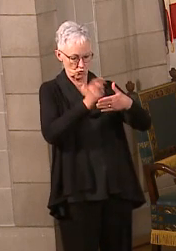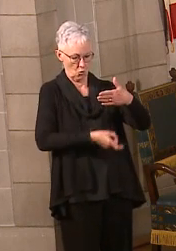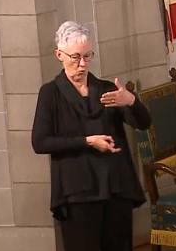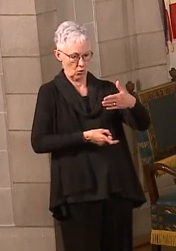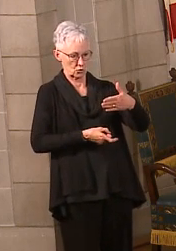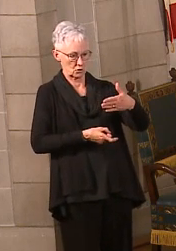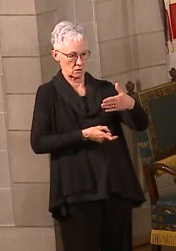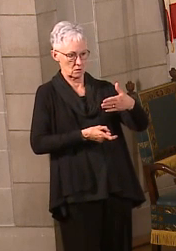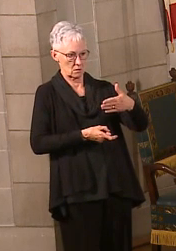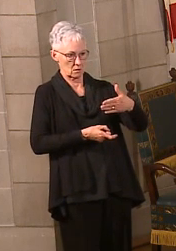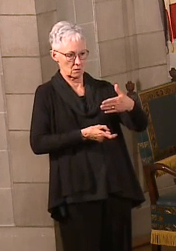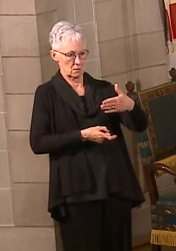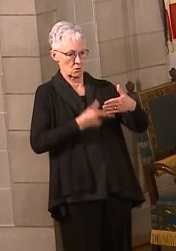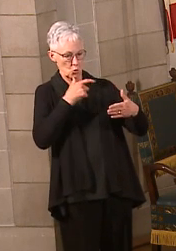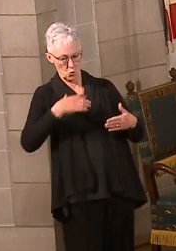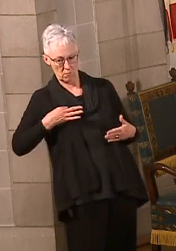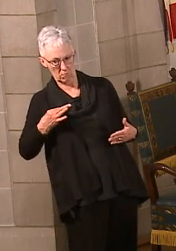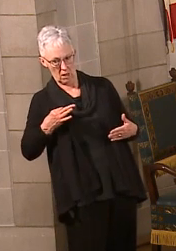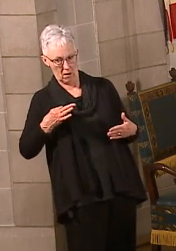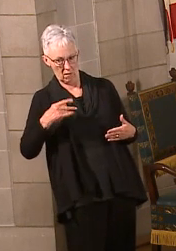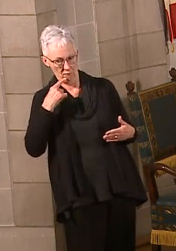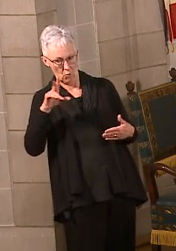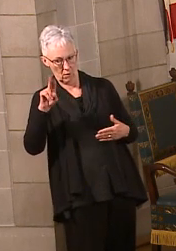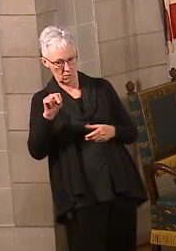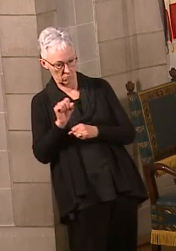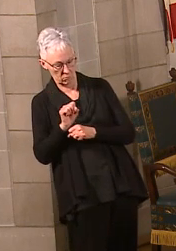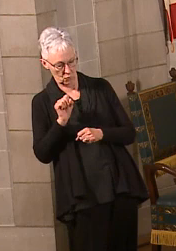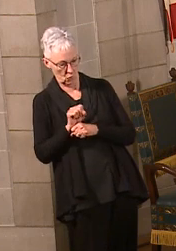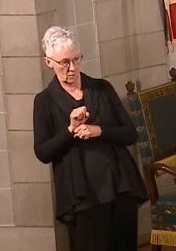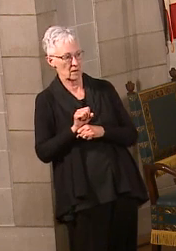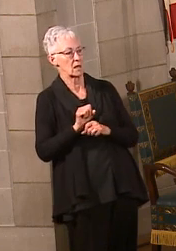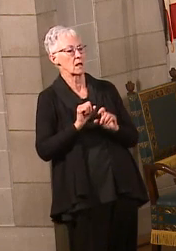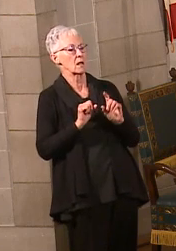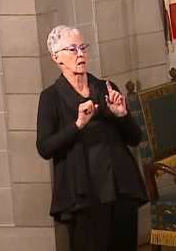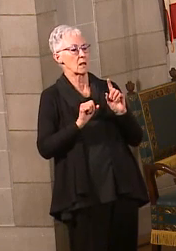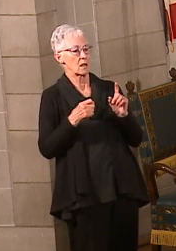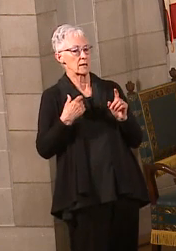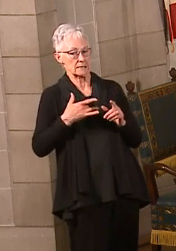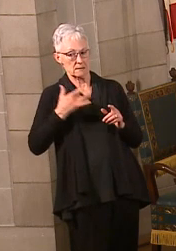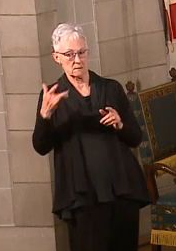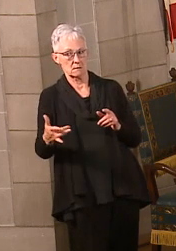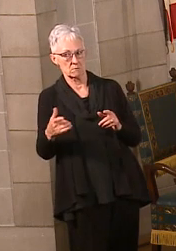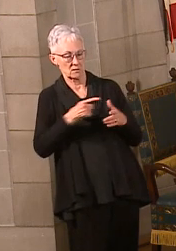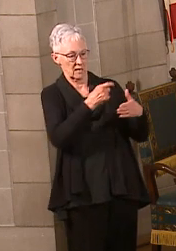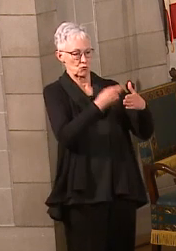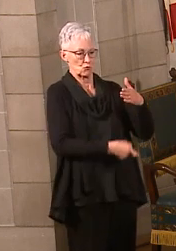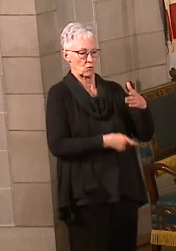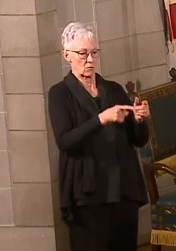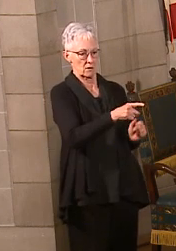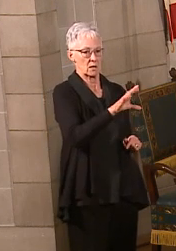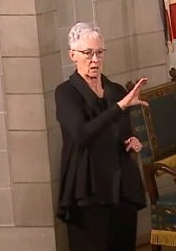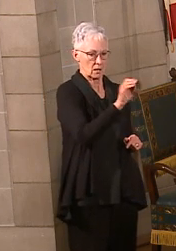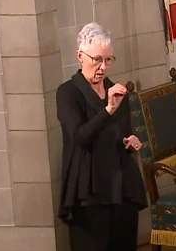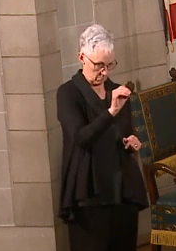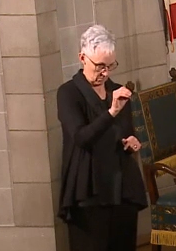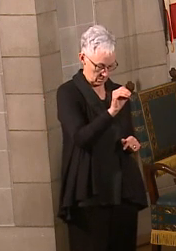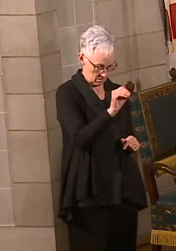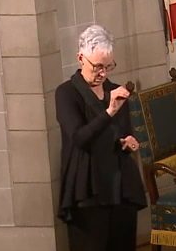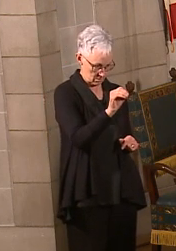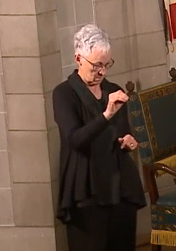And so, given what's happened since then, is that still looking